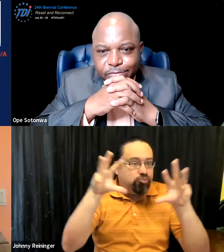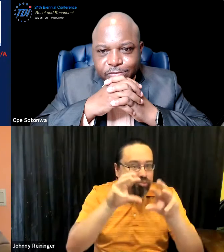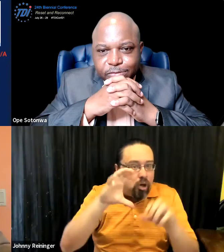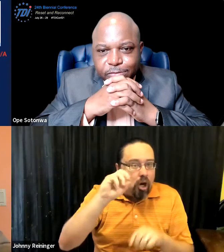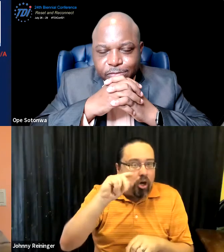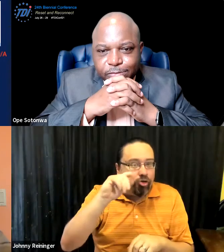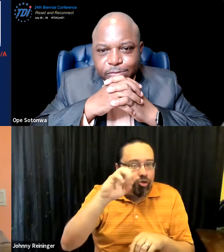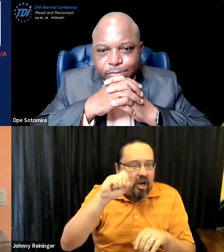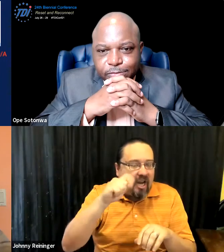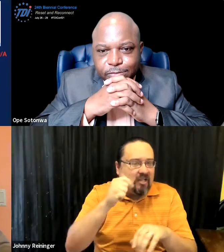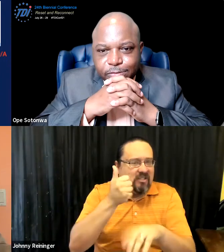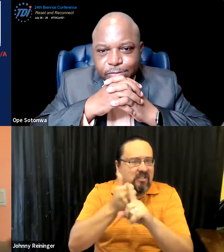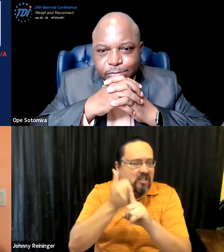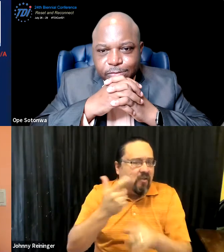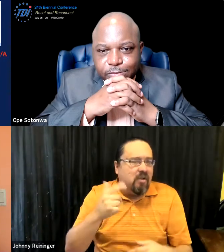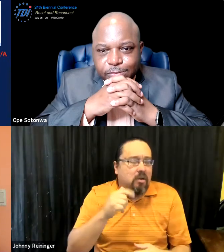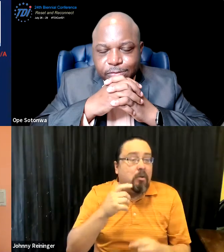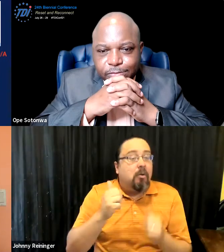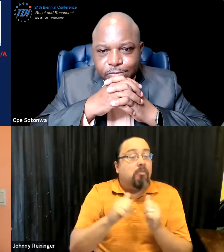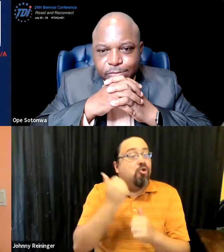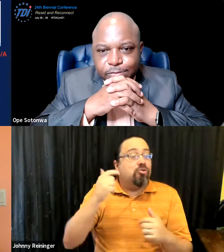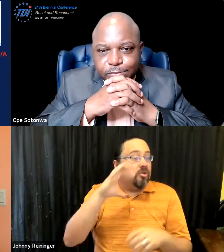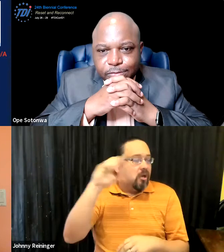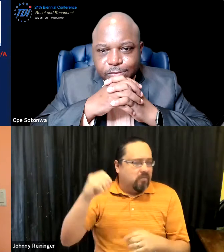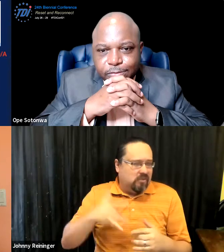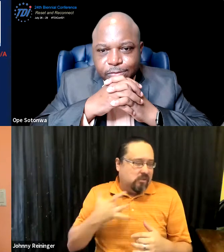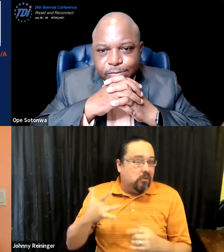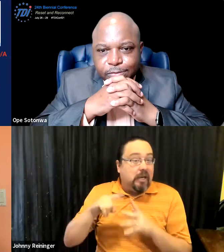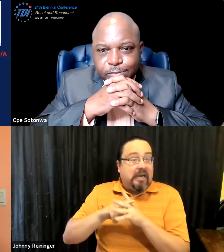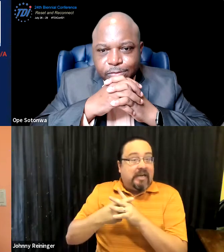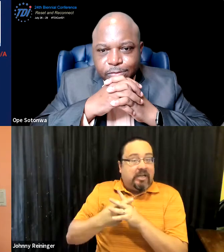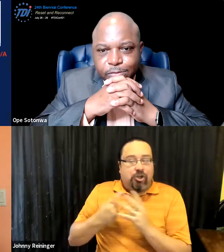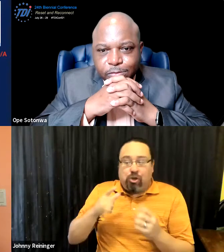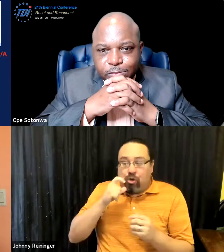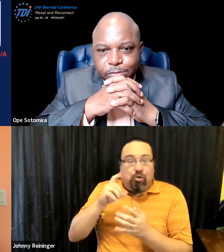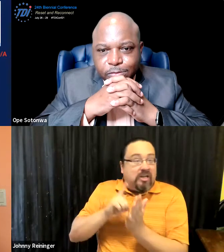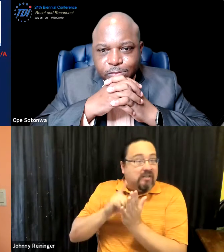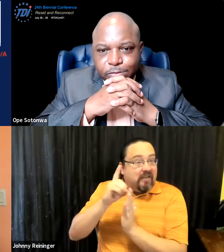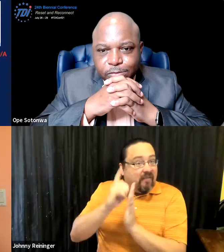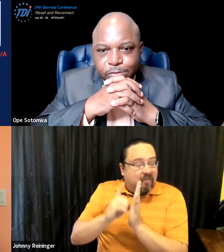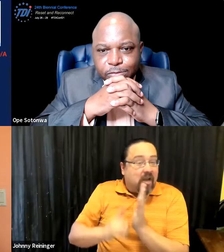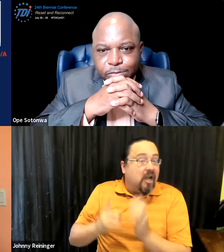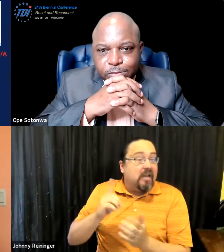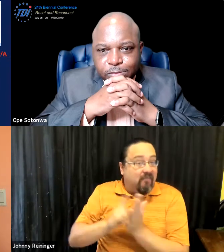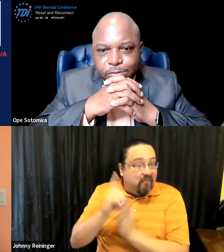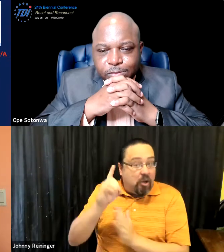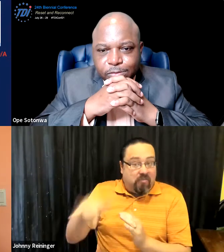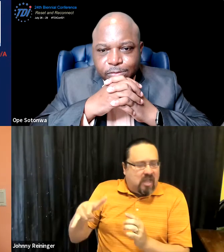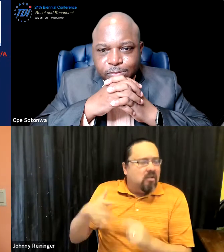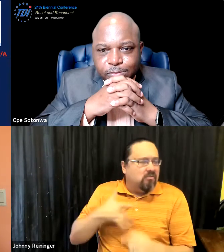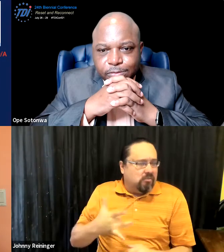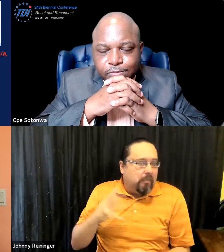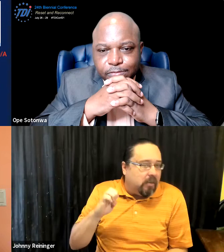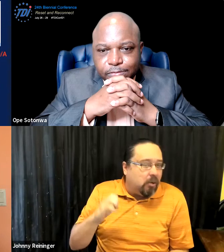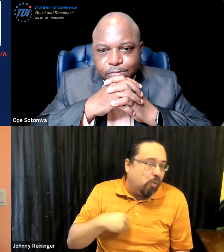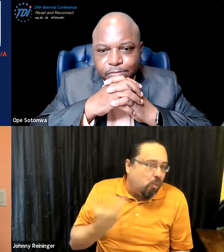setup where it kind of can contrast itself. But most companies, typically when they initially develop,